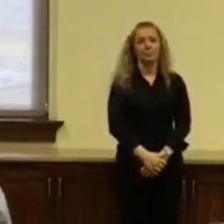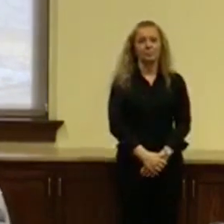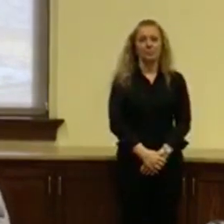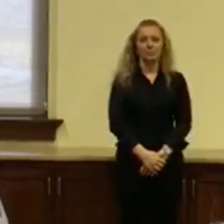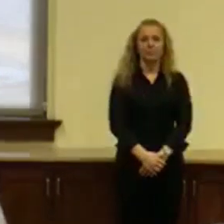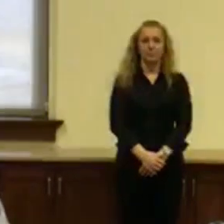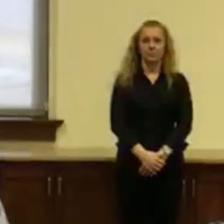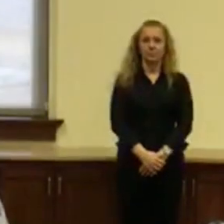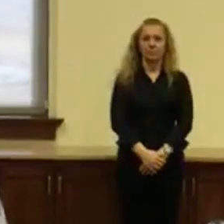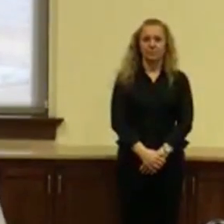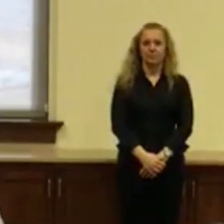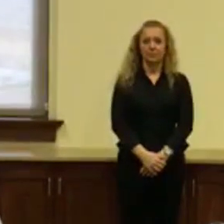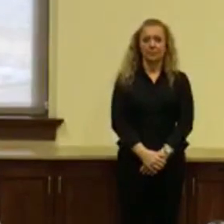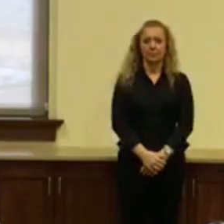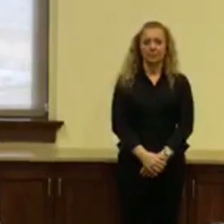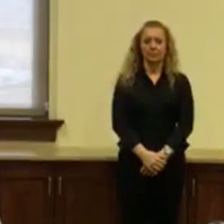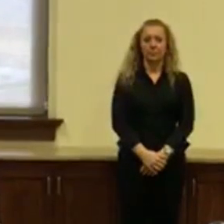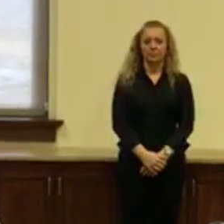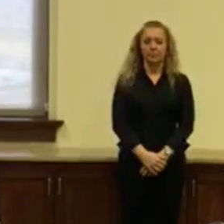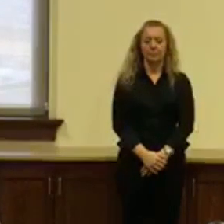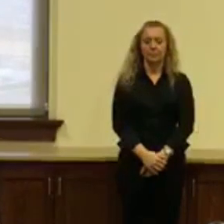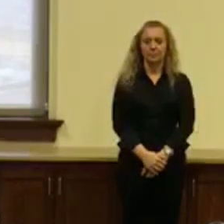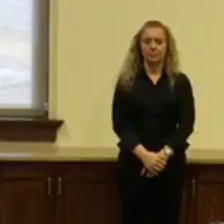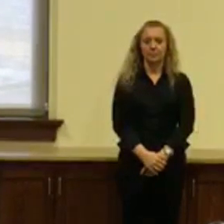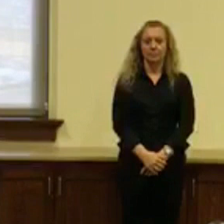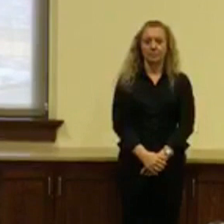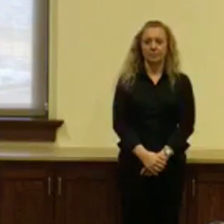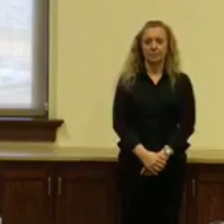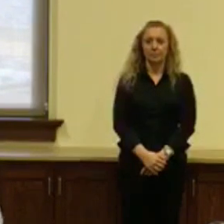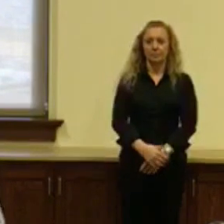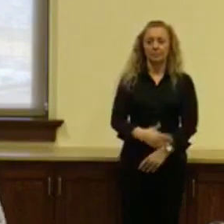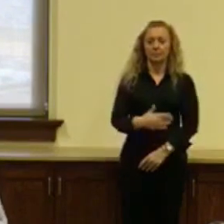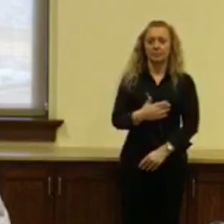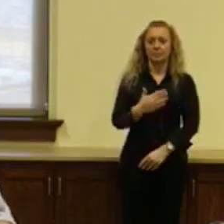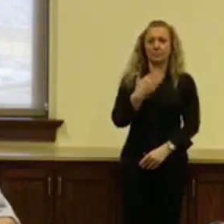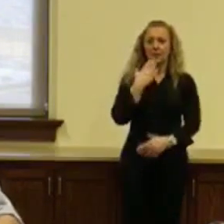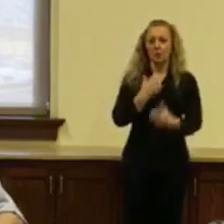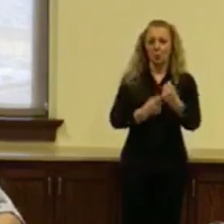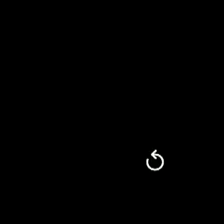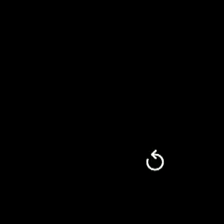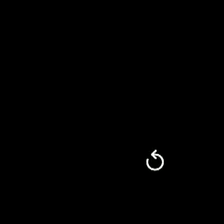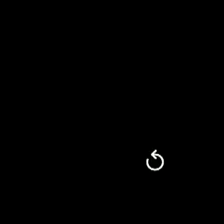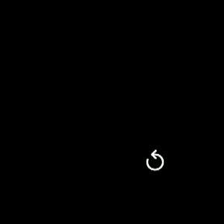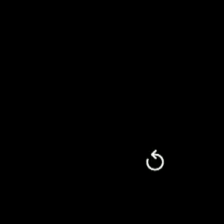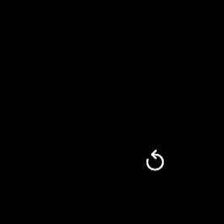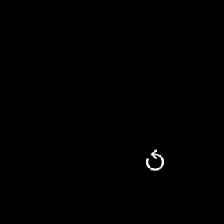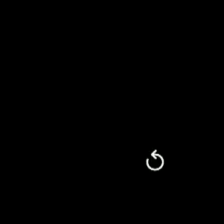And with that, thank you everybody for joining us. For the members of the media